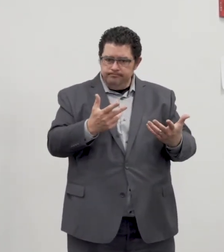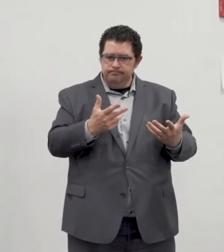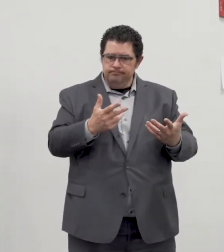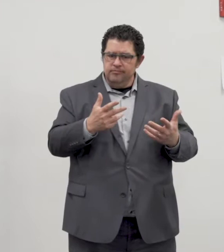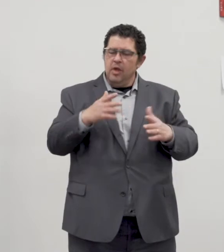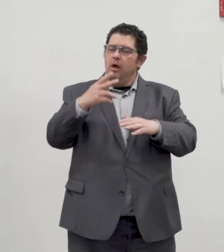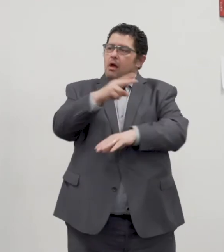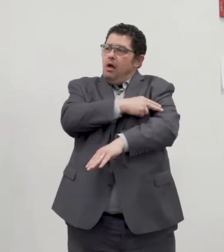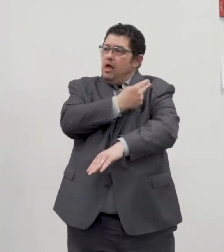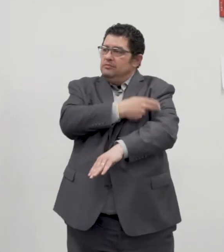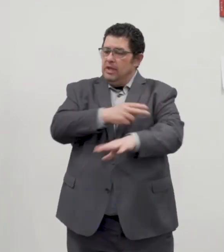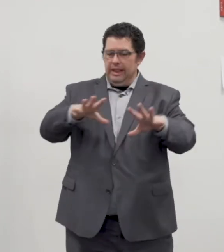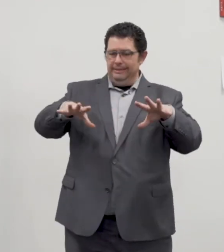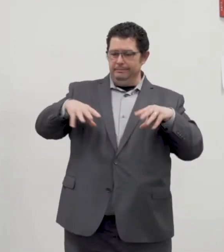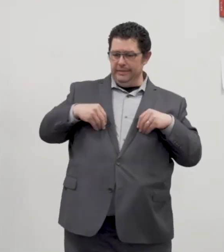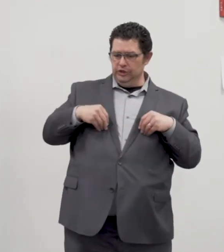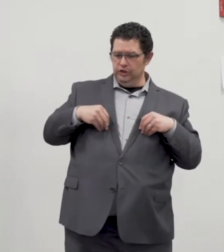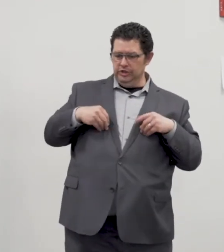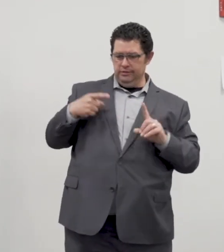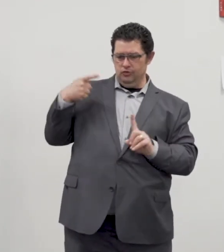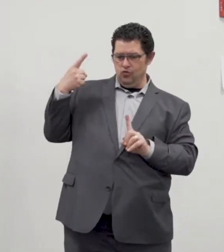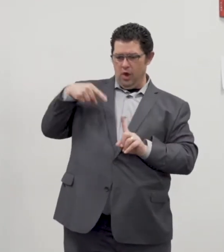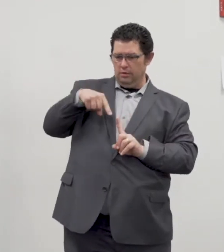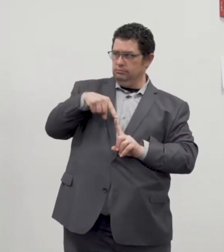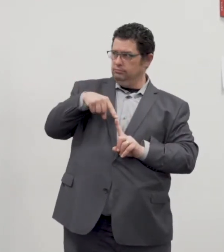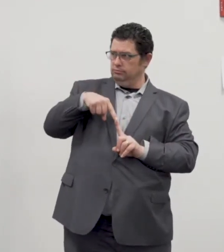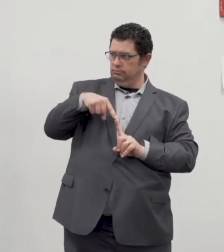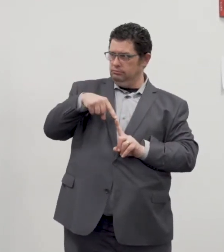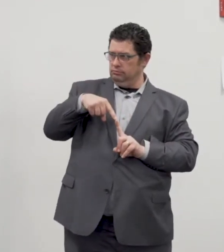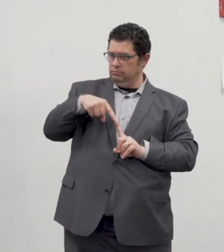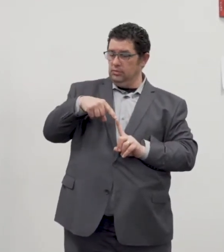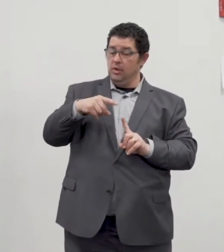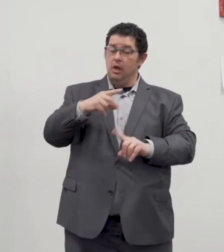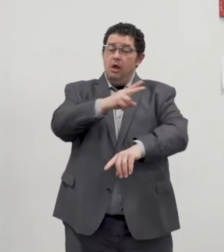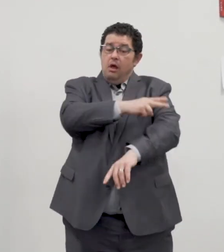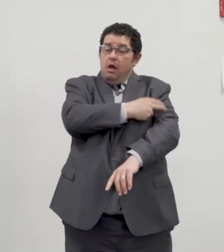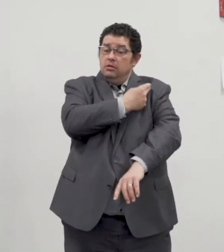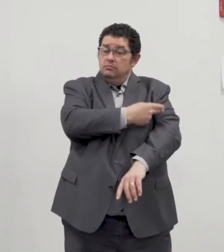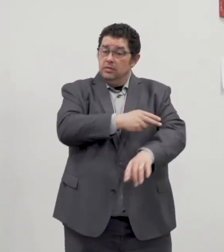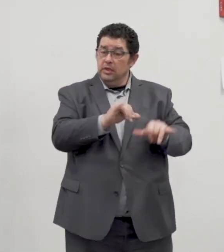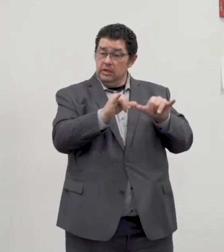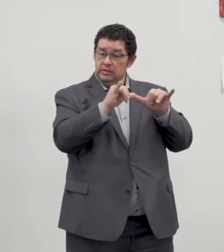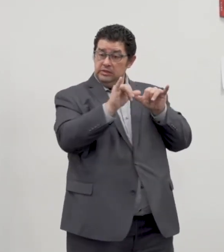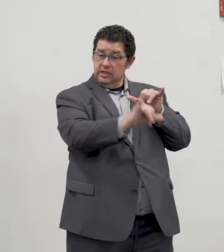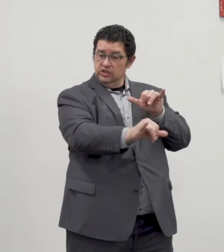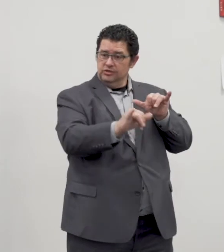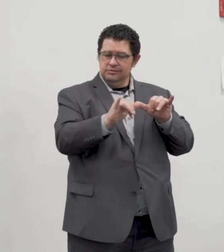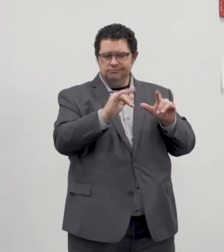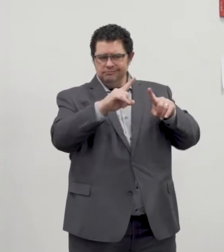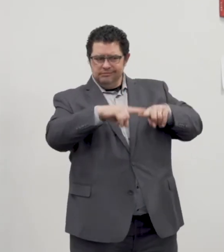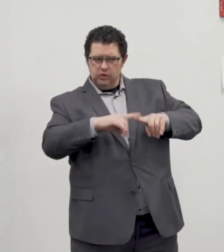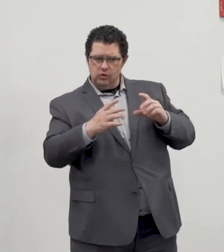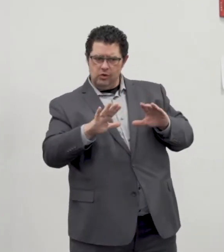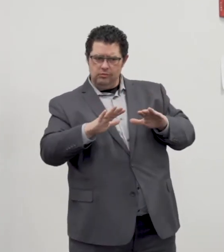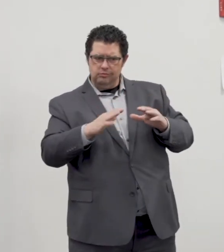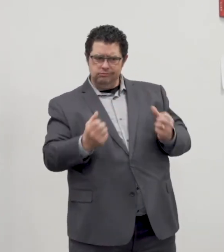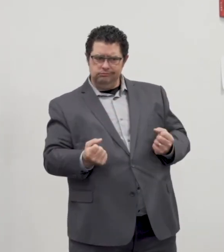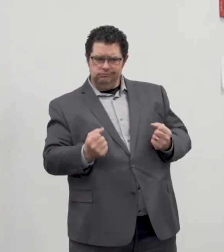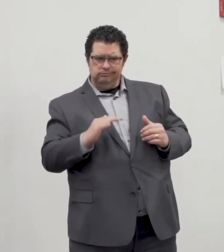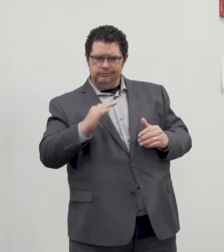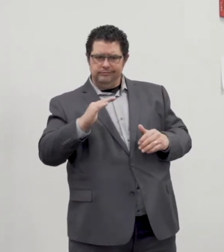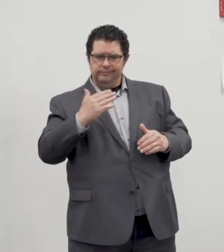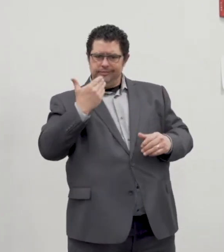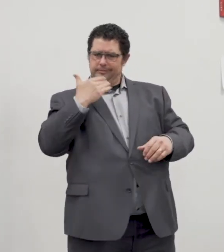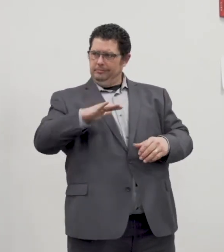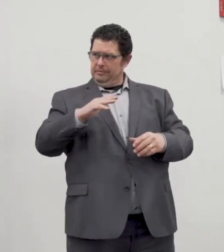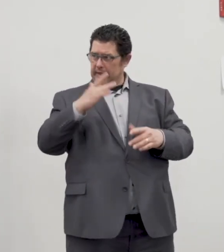Hospital admissions is a single point the day it happens. Hospitalizations varies depending on how sick people are. We will get better at taking care